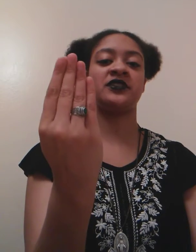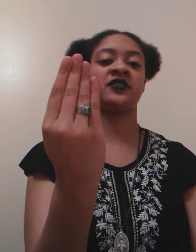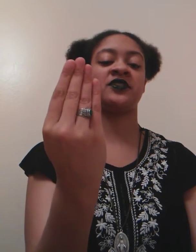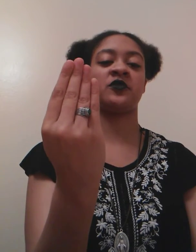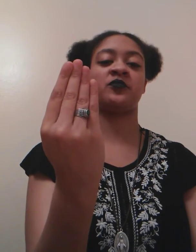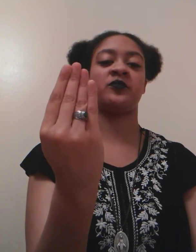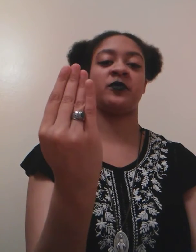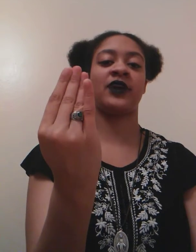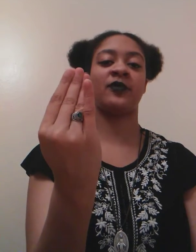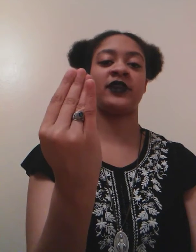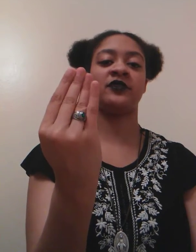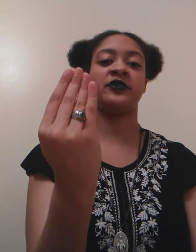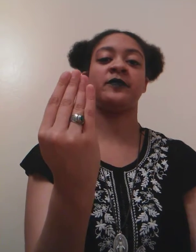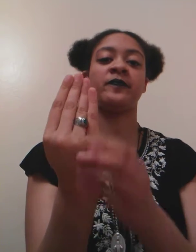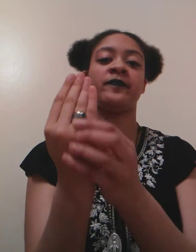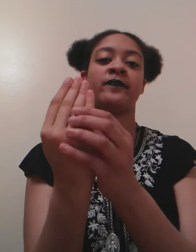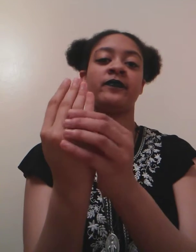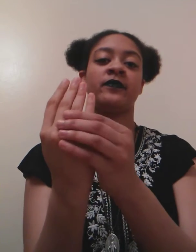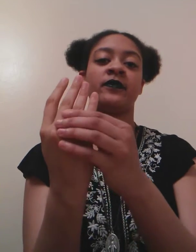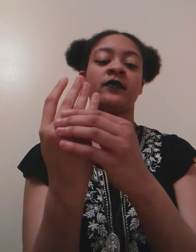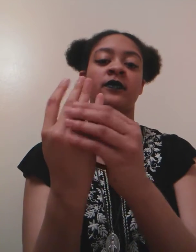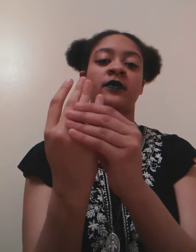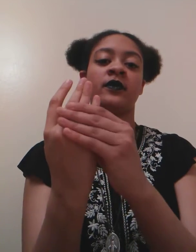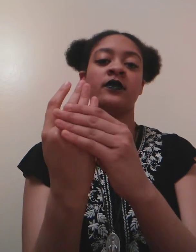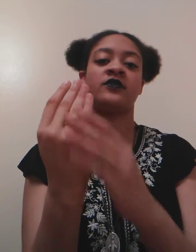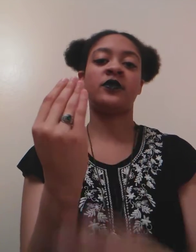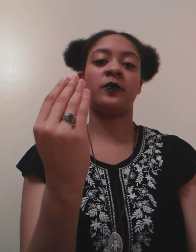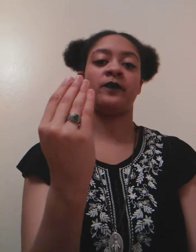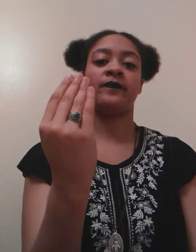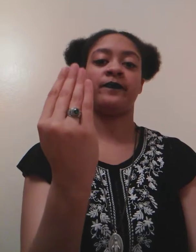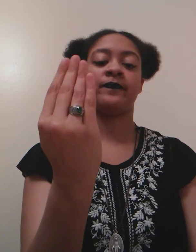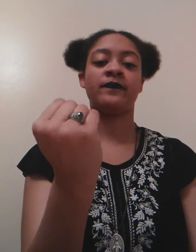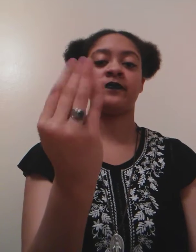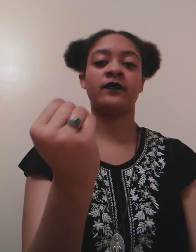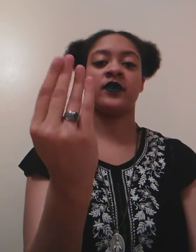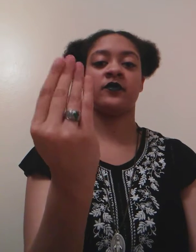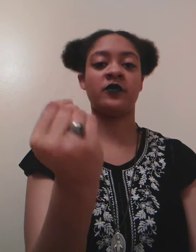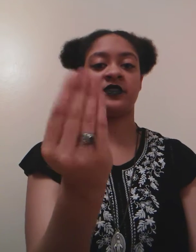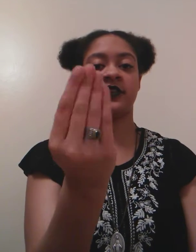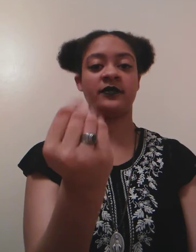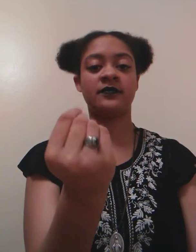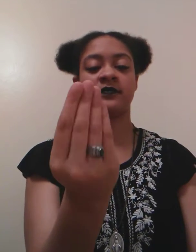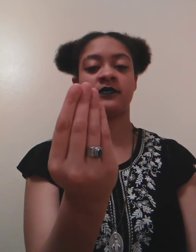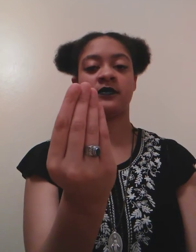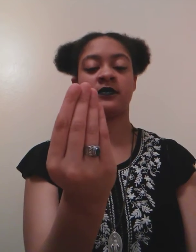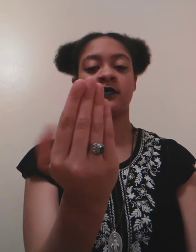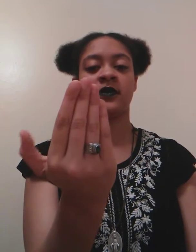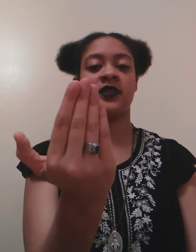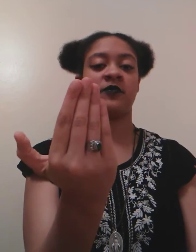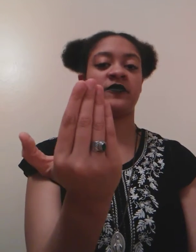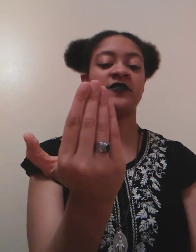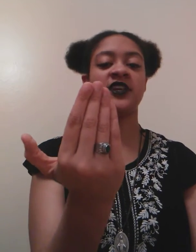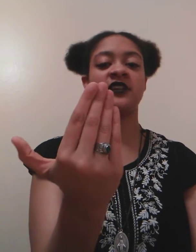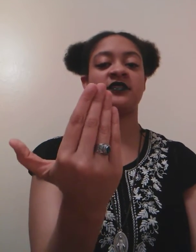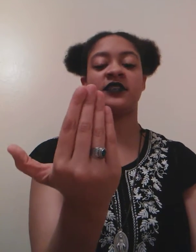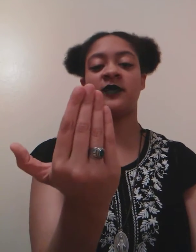is considered the proper way to do it. So, 14. And then with 15, it's the same